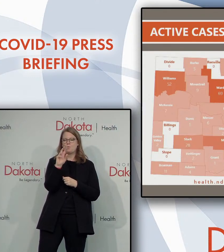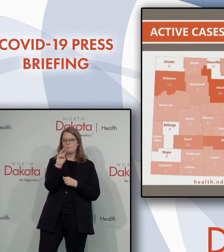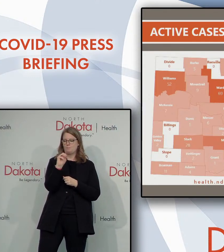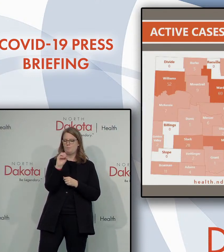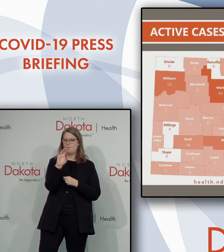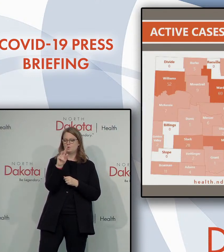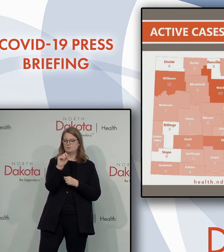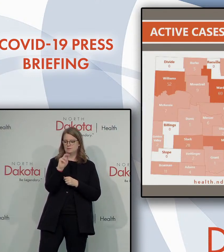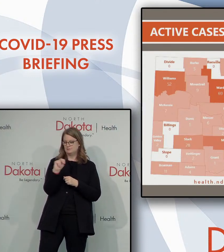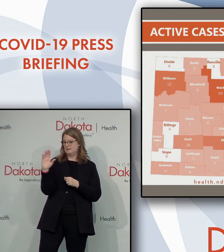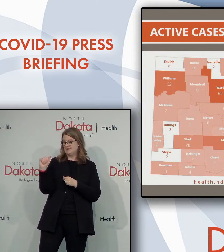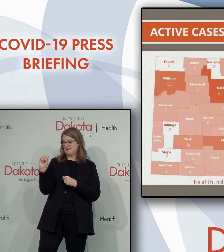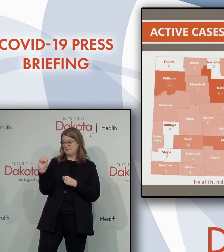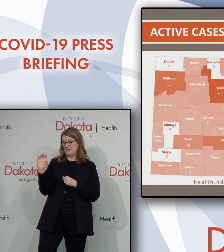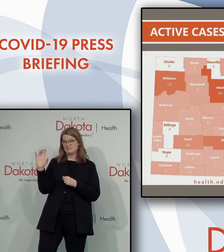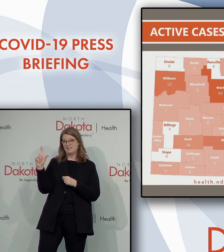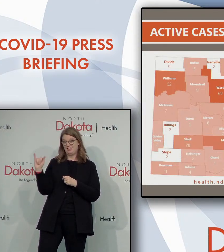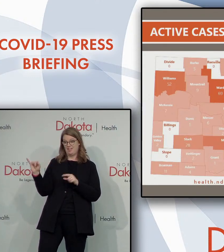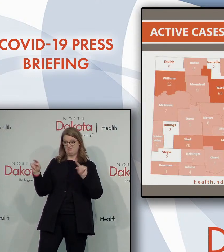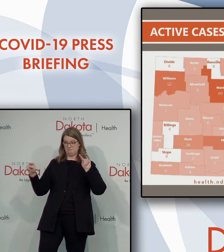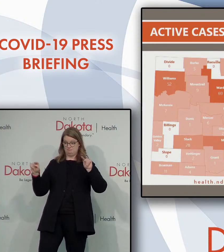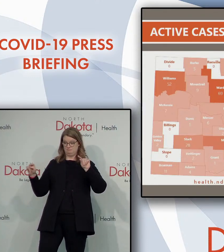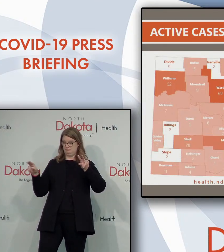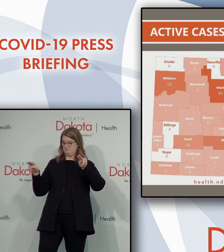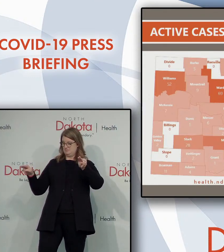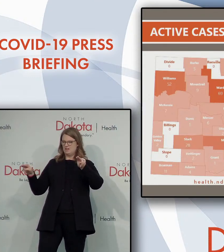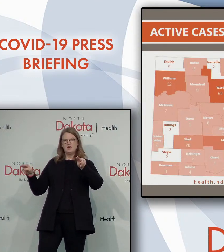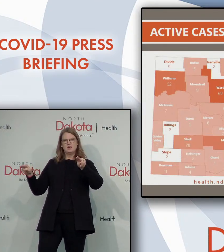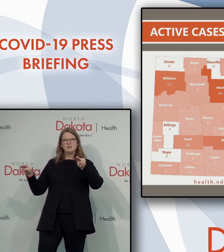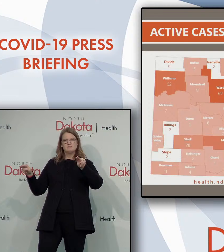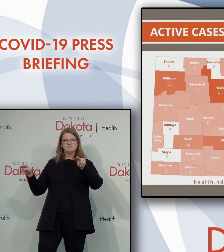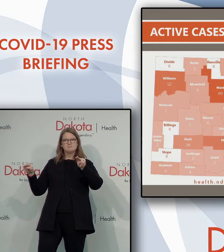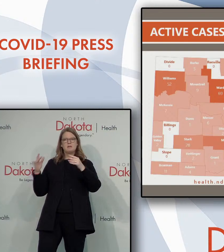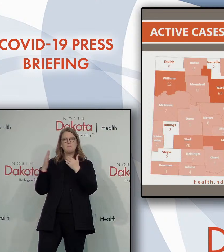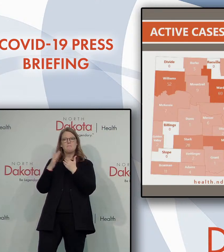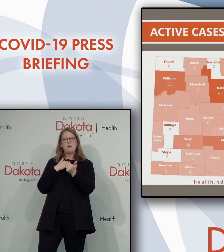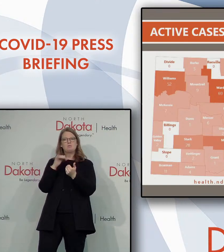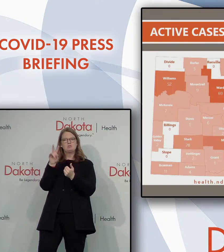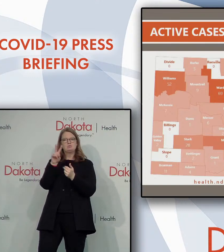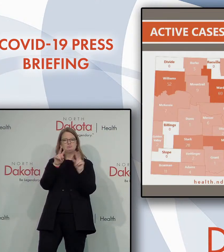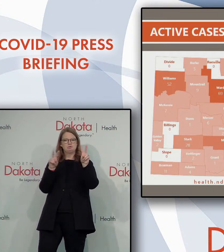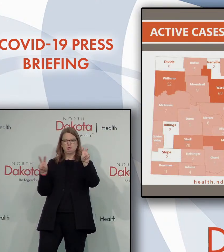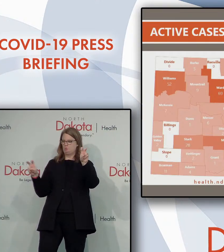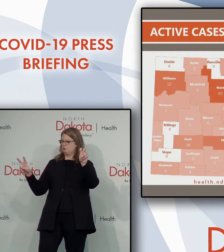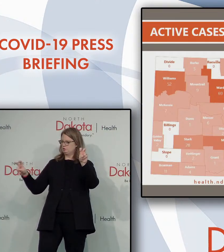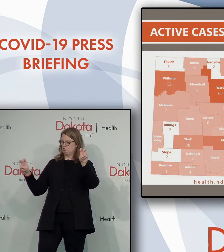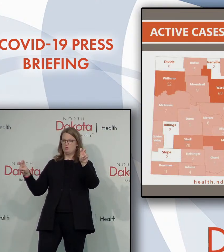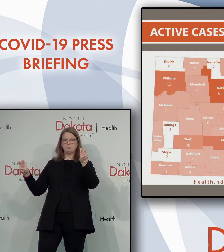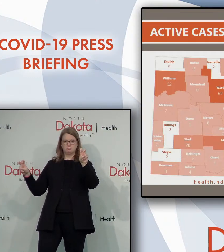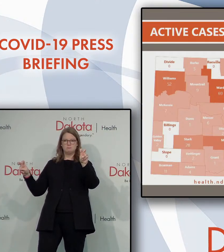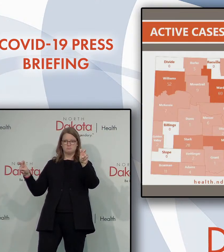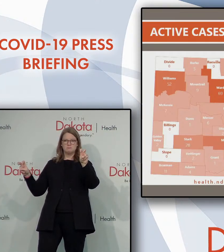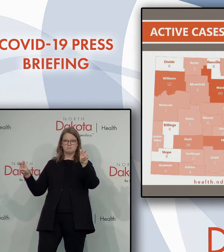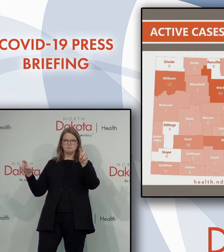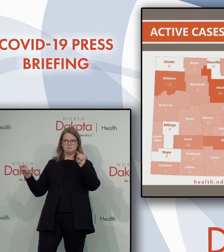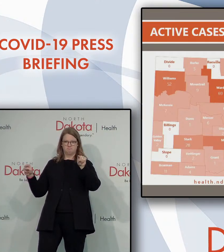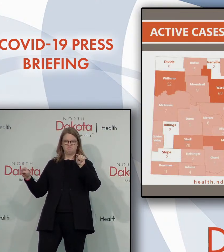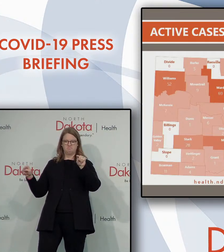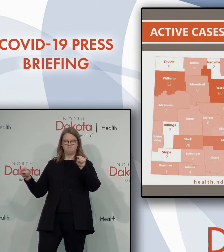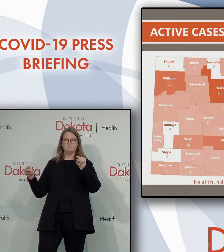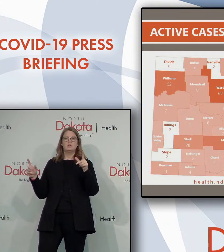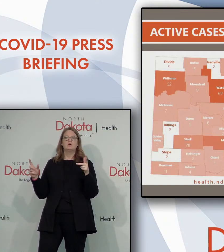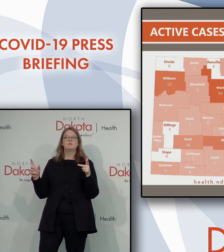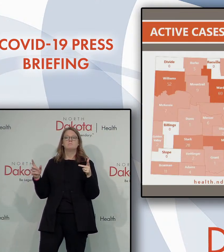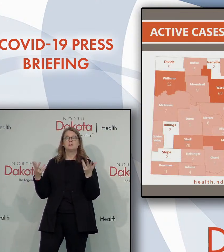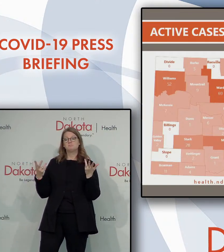and Cass Clay, when you put them both together, they each have about 200 active cases in those areas.